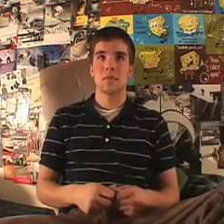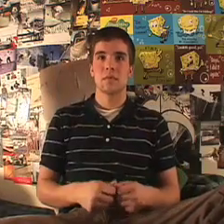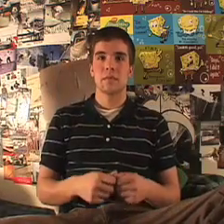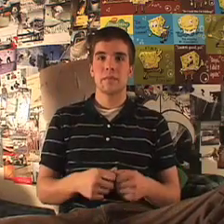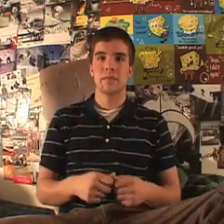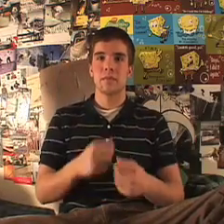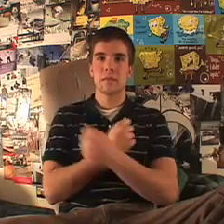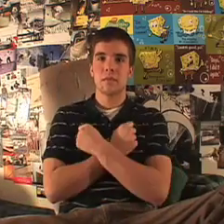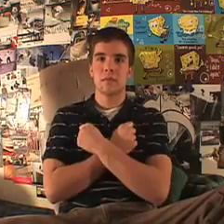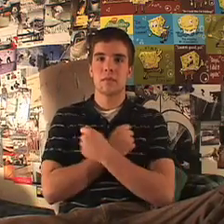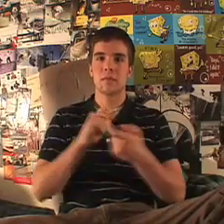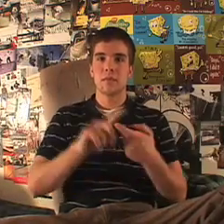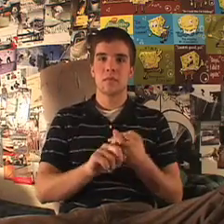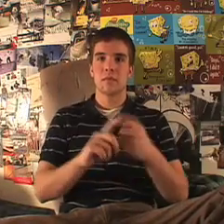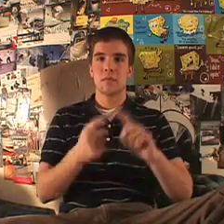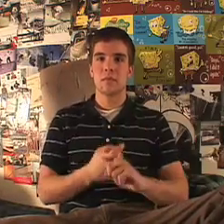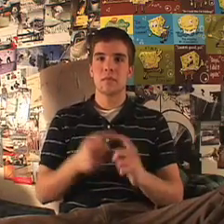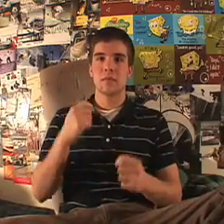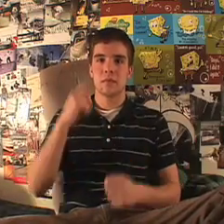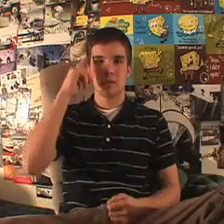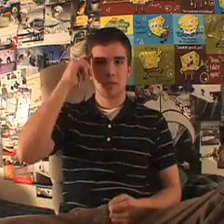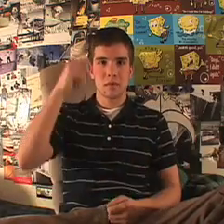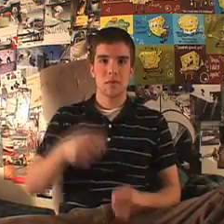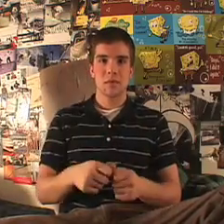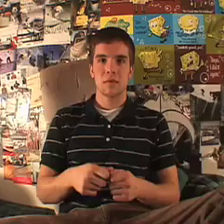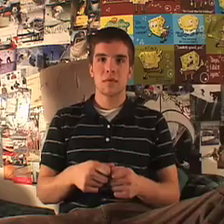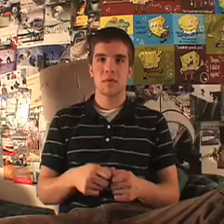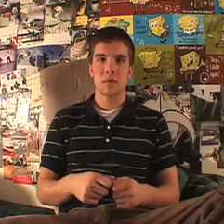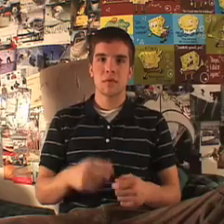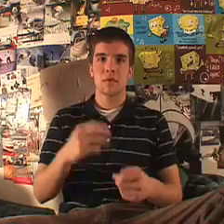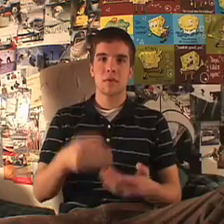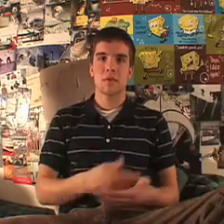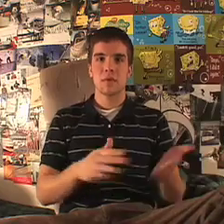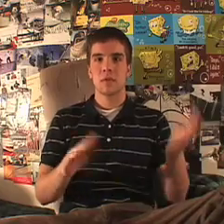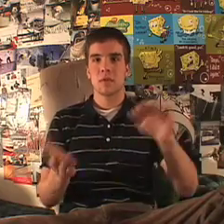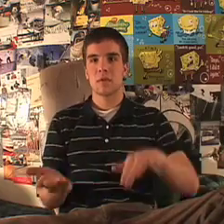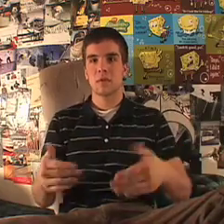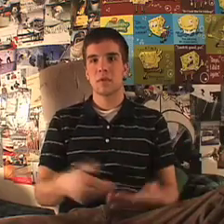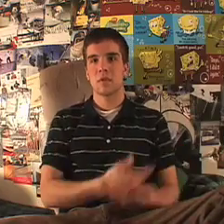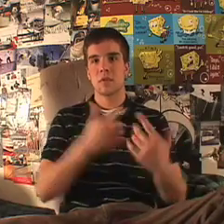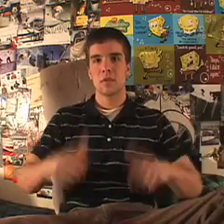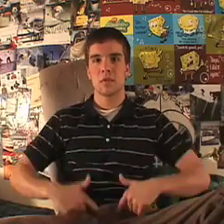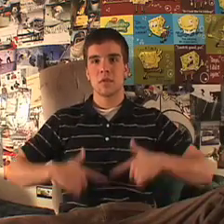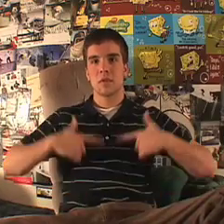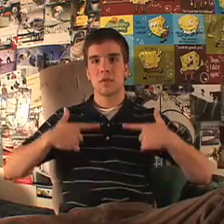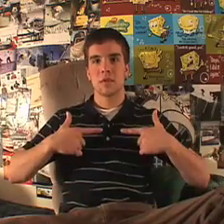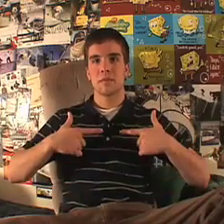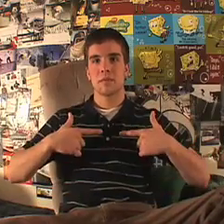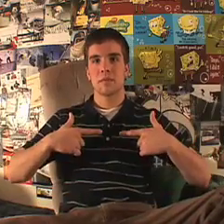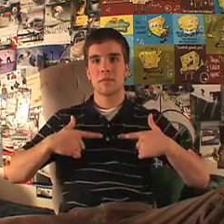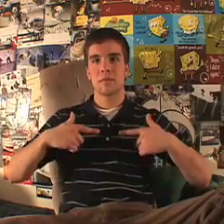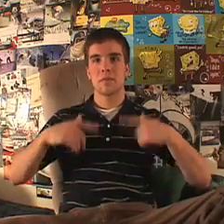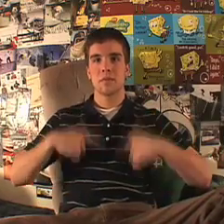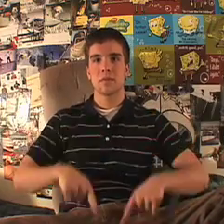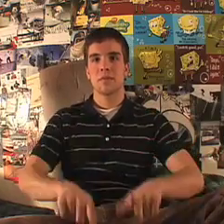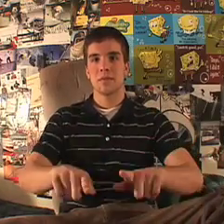With lovers and friends I still can recall Some are dead and some are living In my